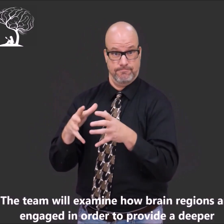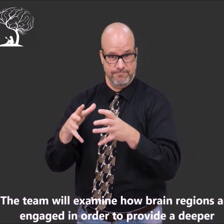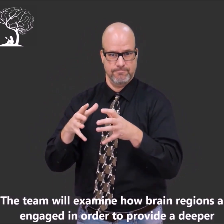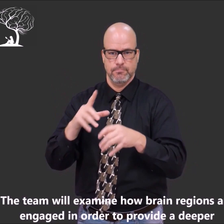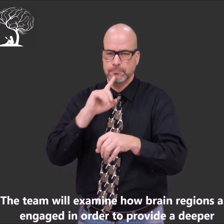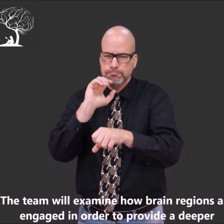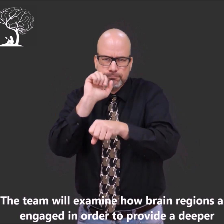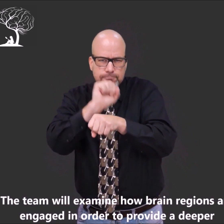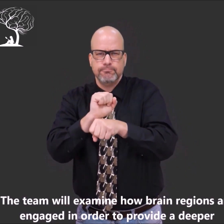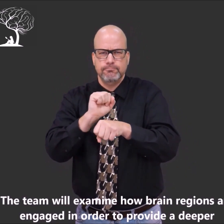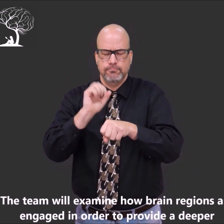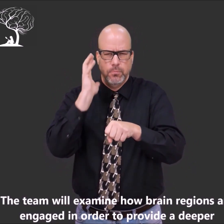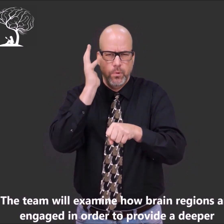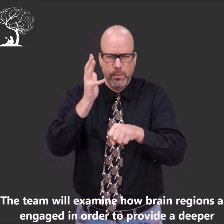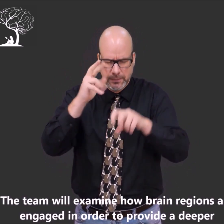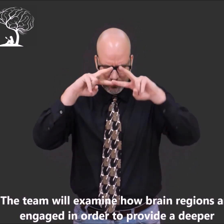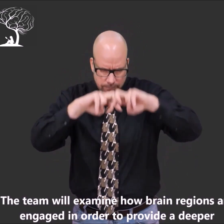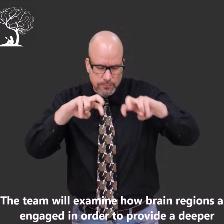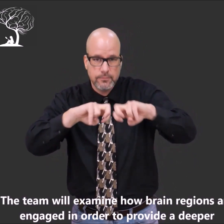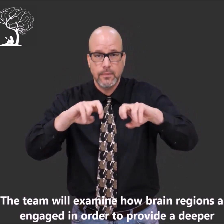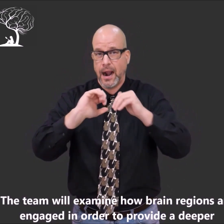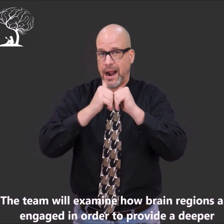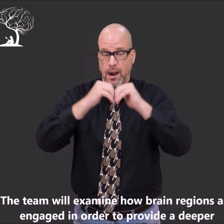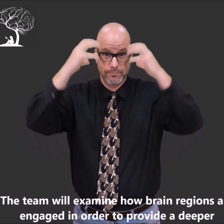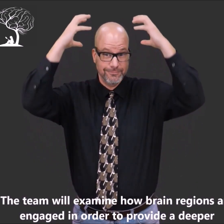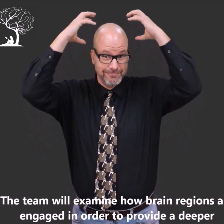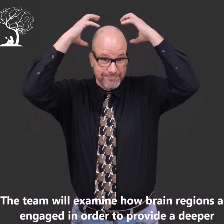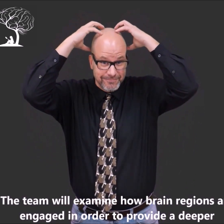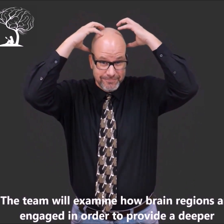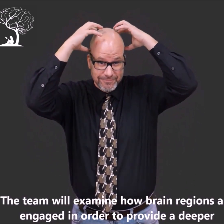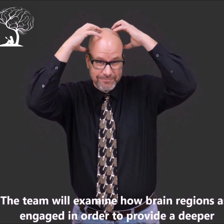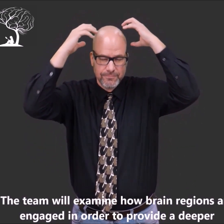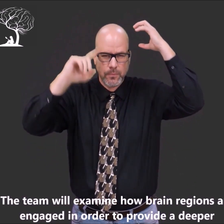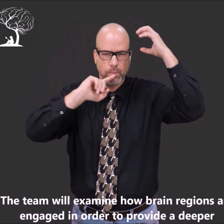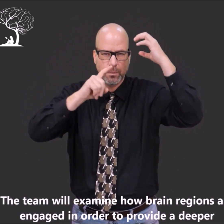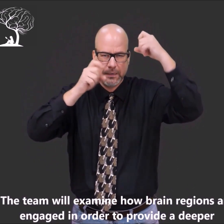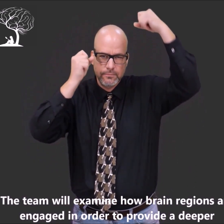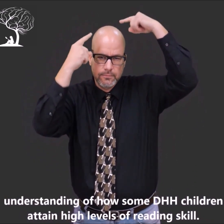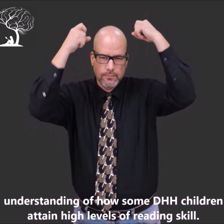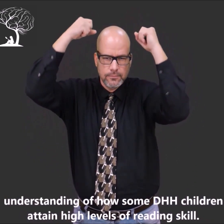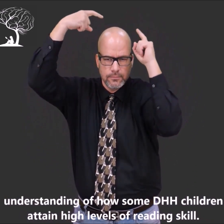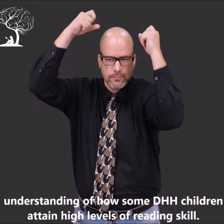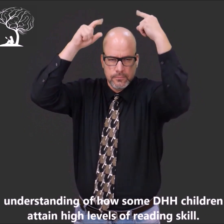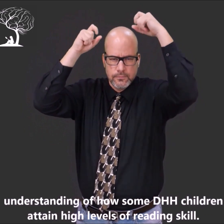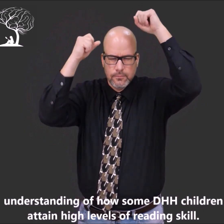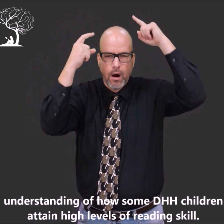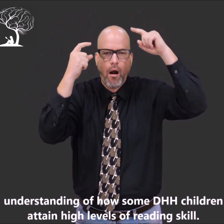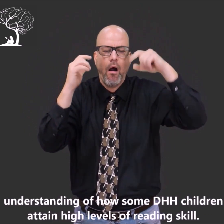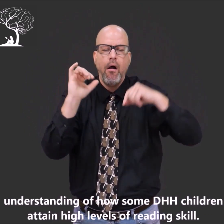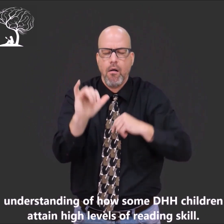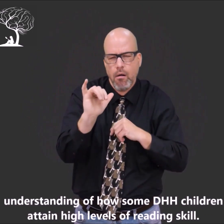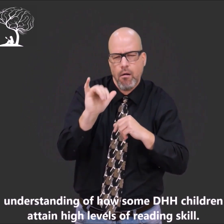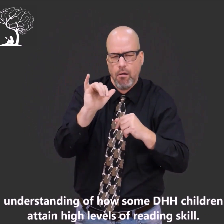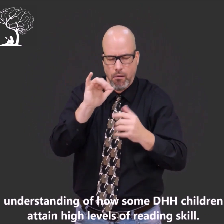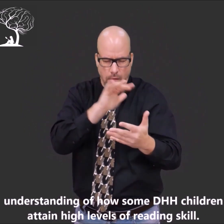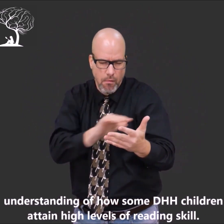The team will examine how brain regions are engaged in order to provide a deeper understanding of how some deaf and hard of hearing